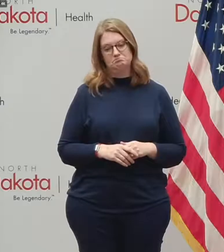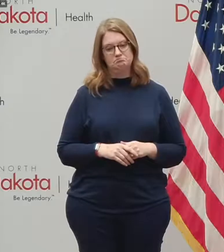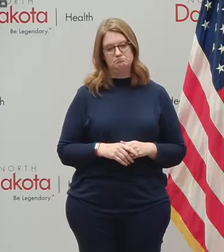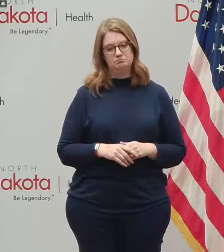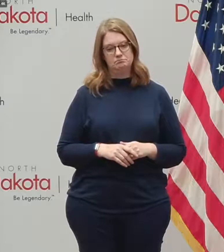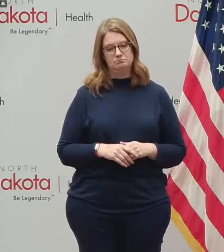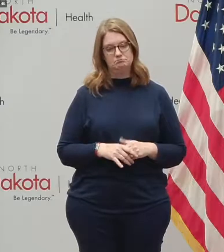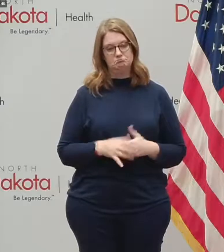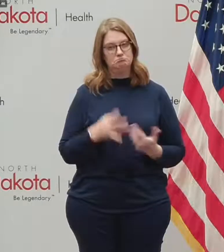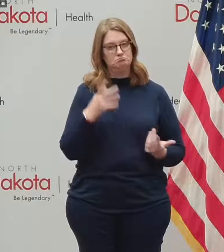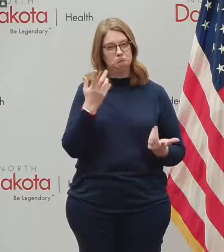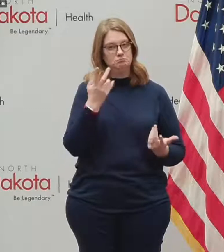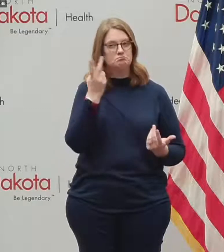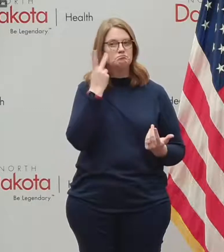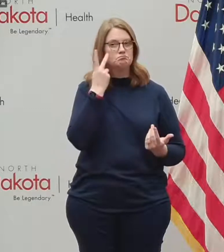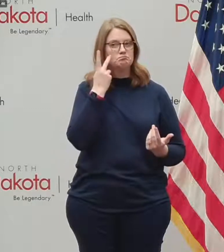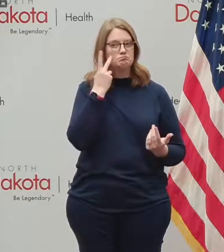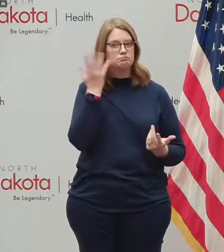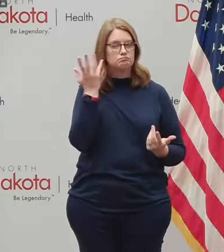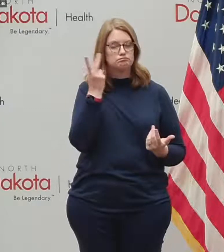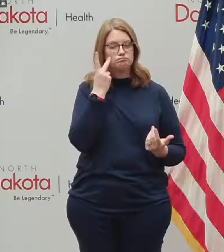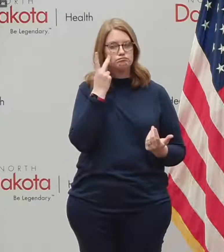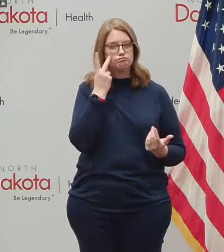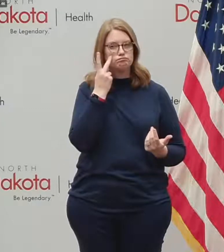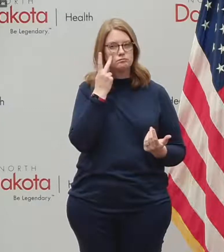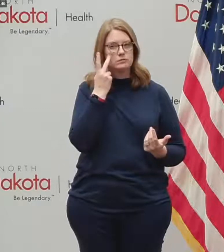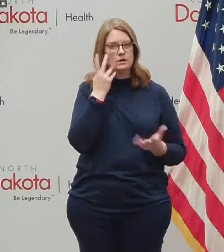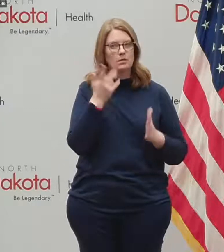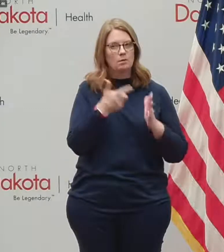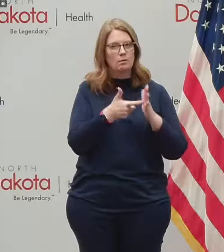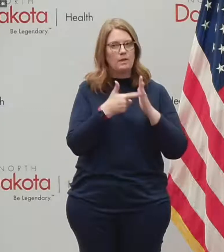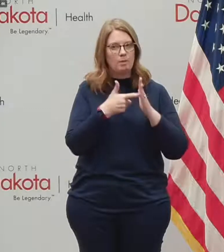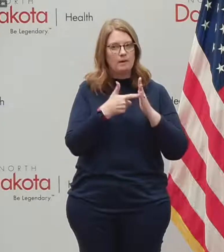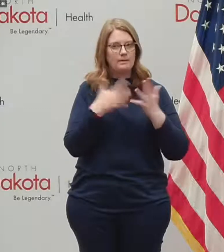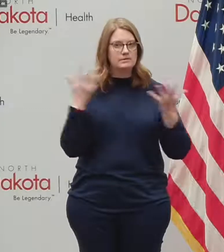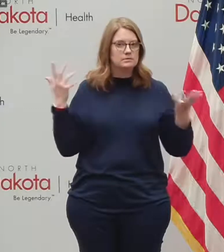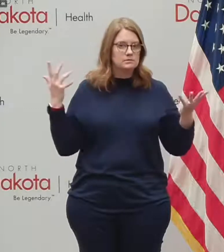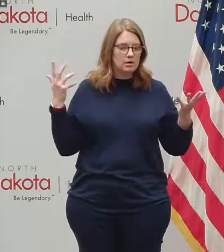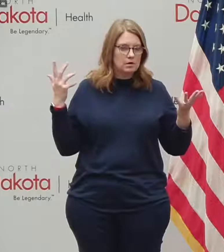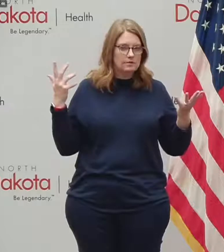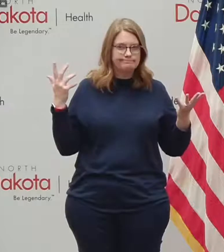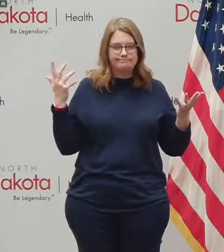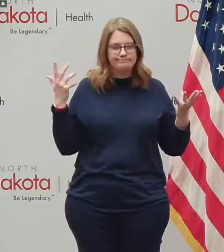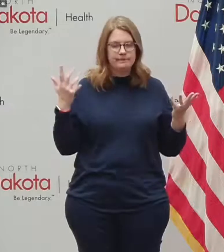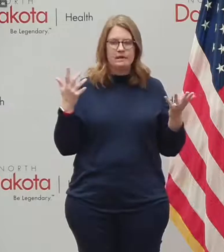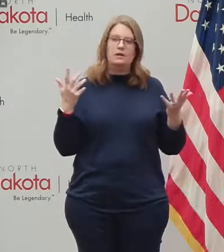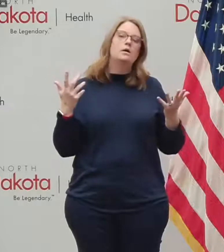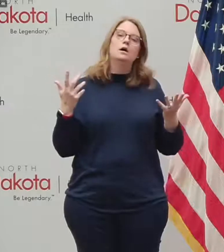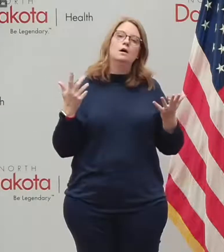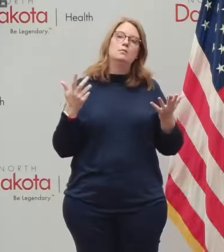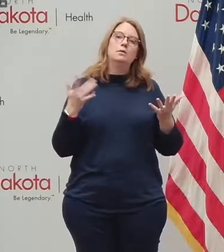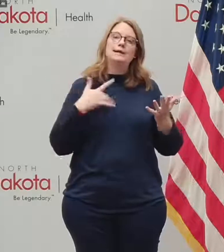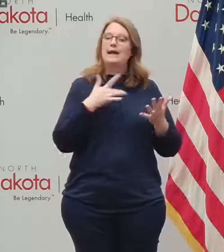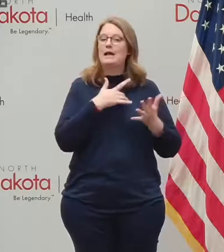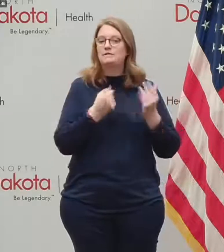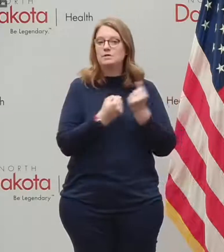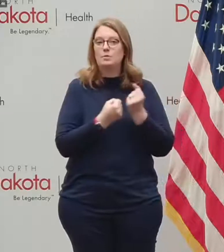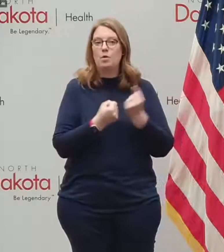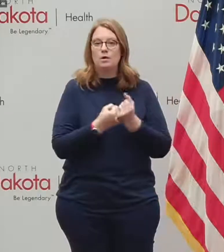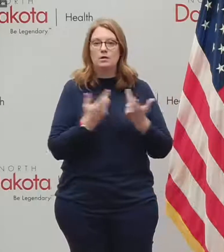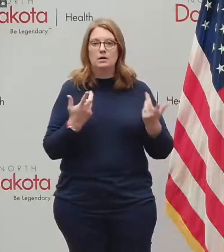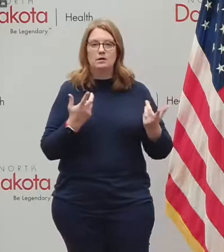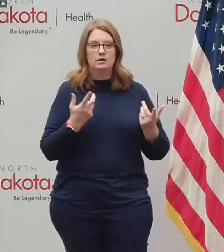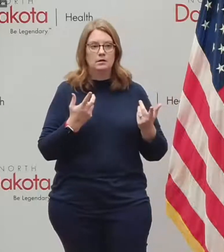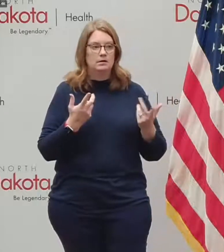want to speculate, but we'll wait and see what those requirements might come, or what form of support. I mean, as I think, as you know from